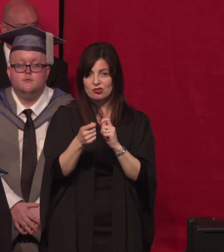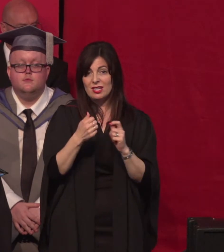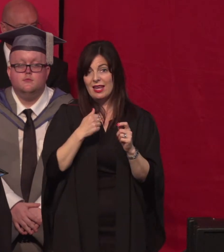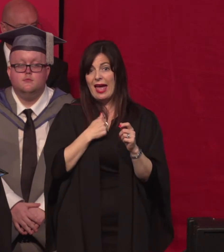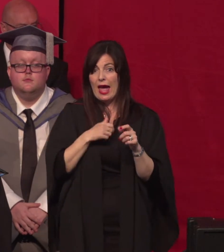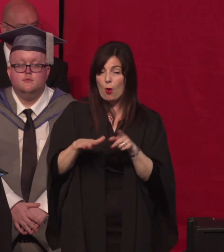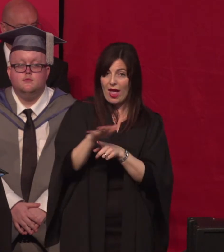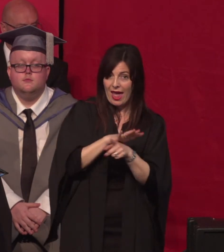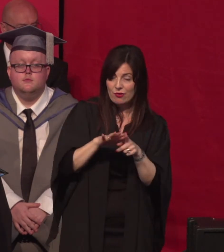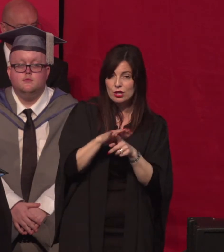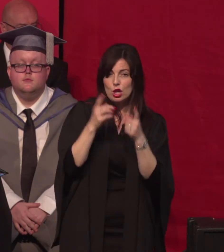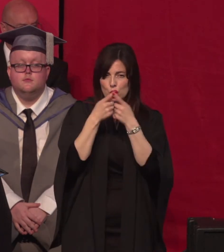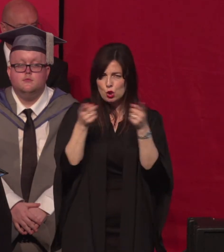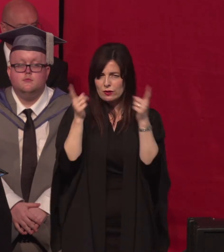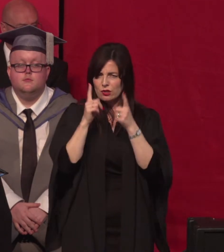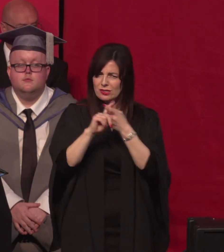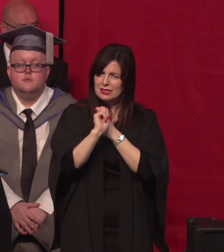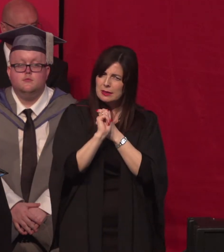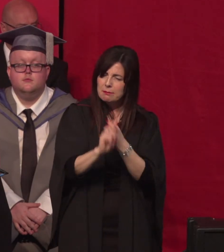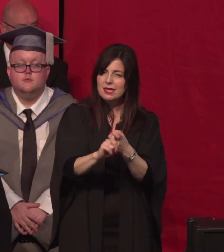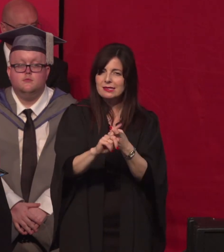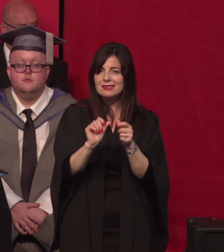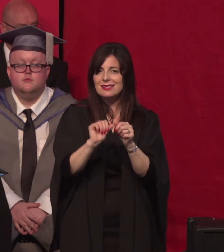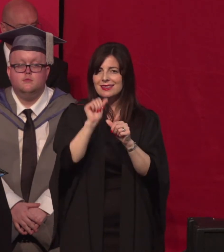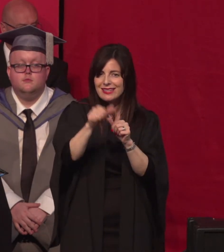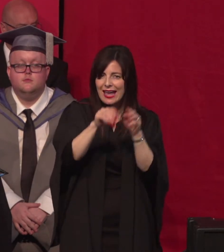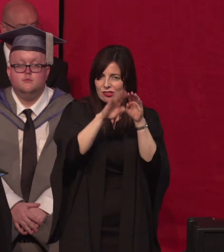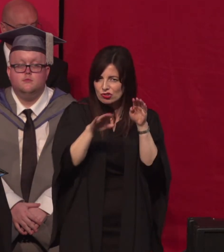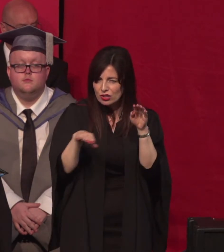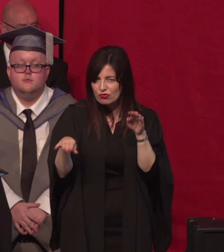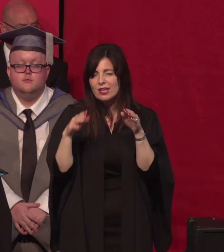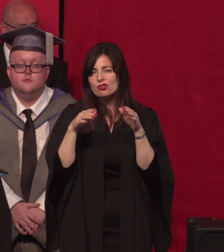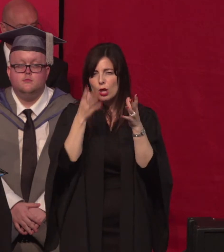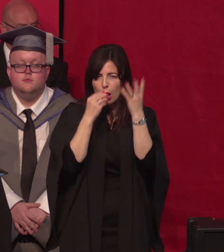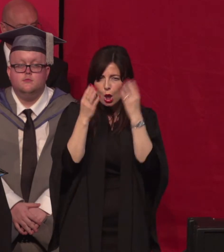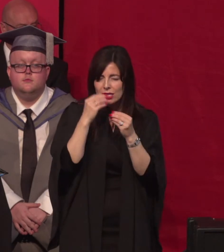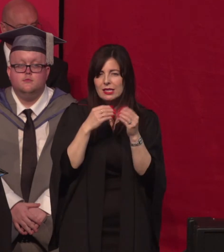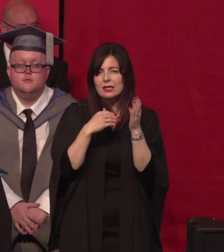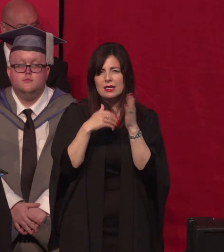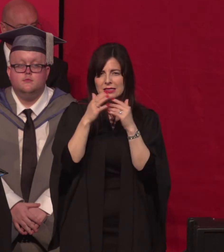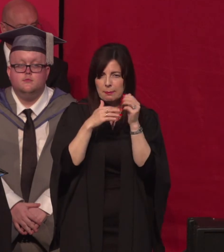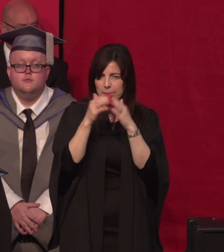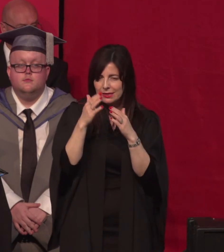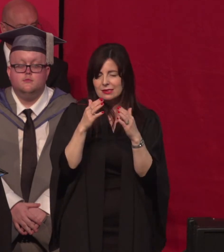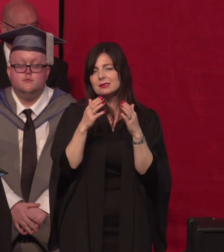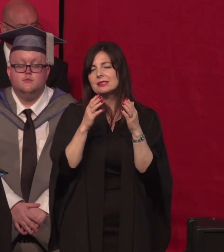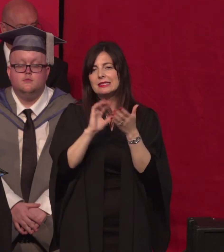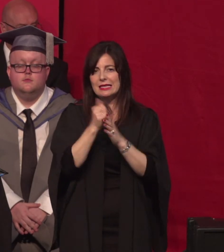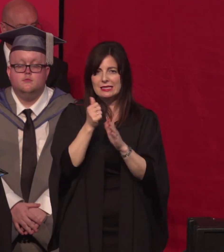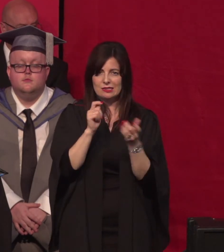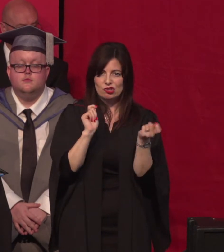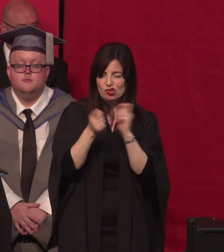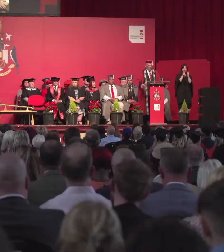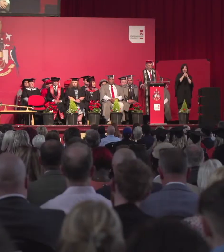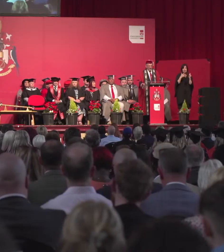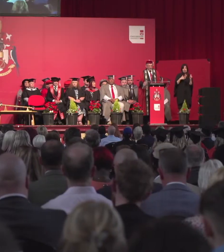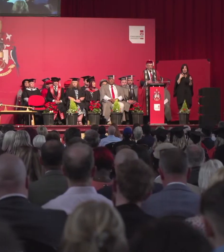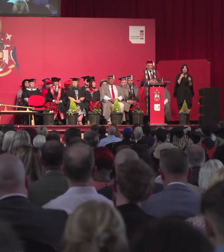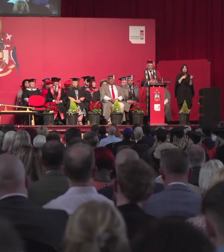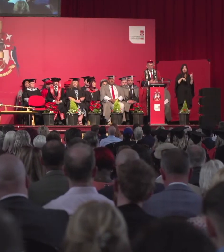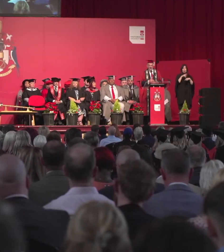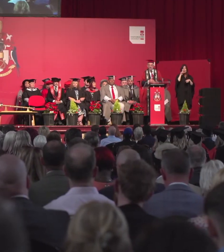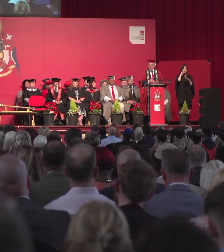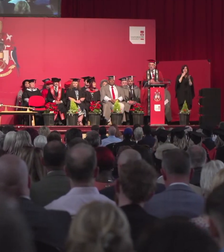region, a university deeply committed to next-generation learning that builds skills and indeed transforms lives. We believe